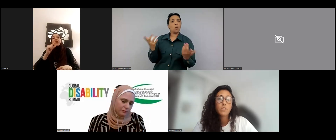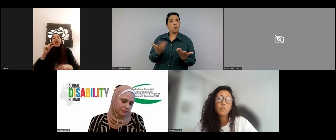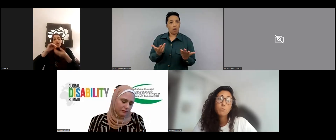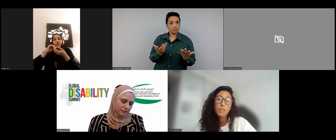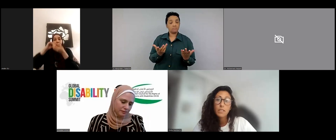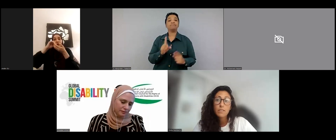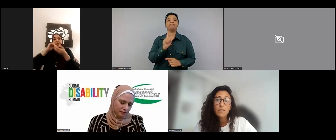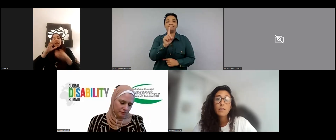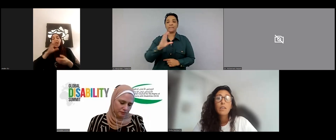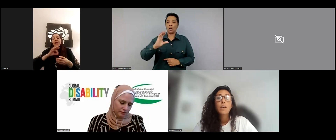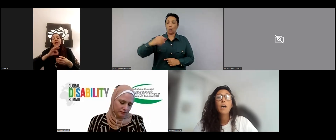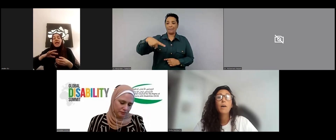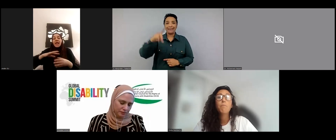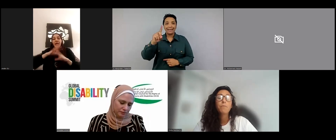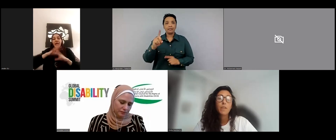of OPDs